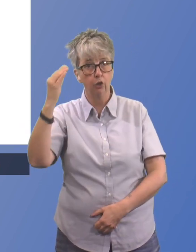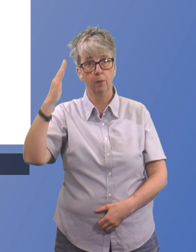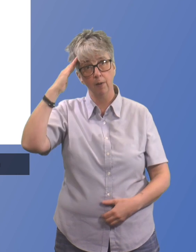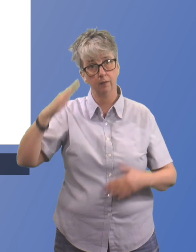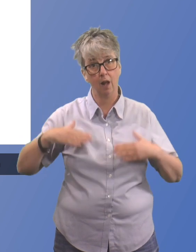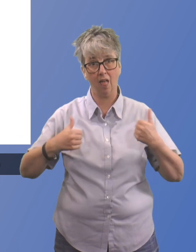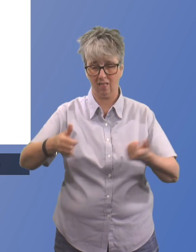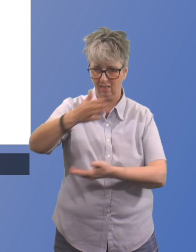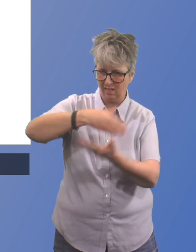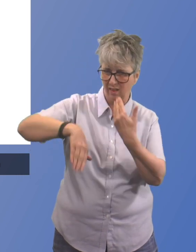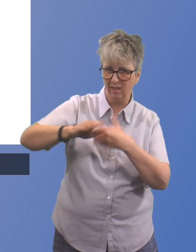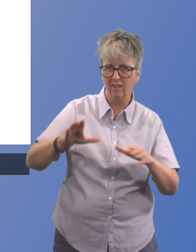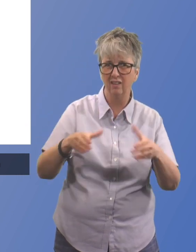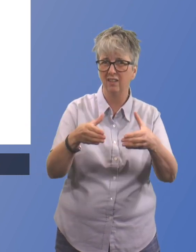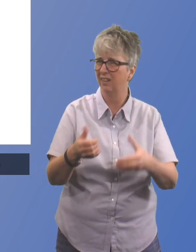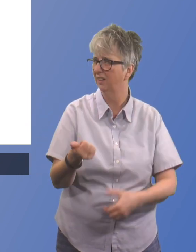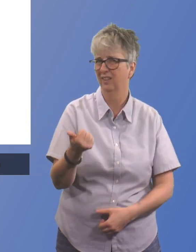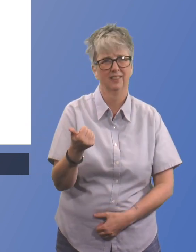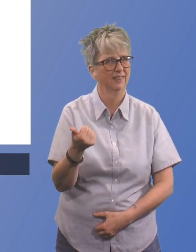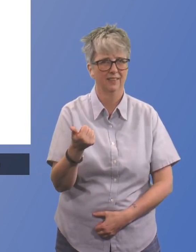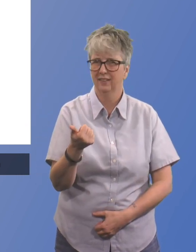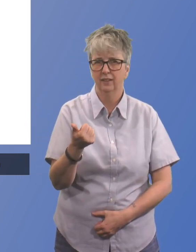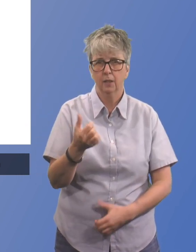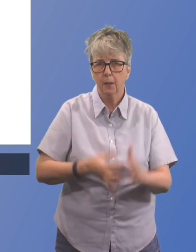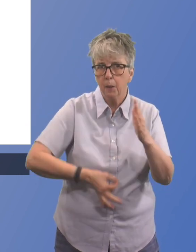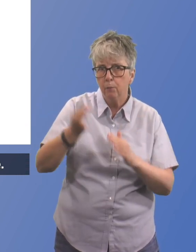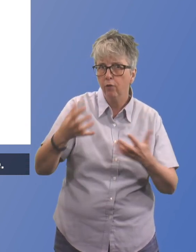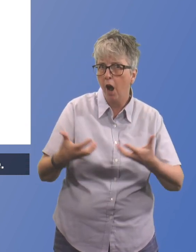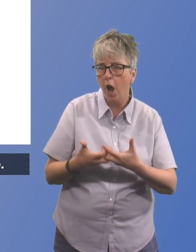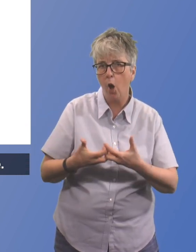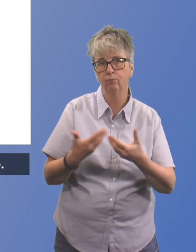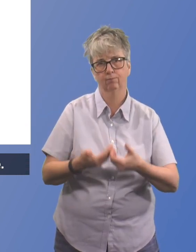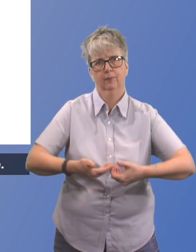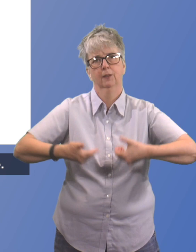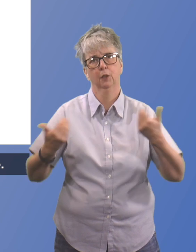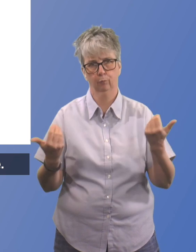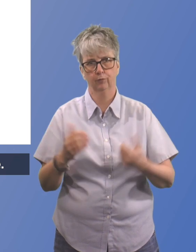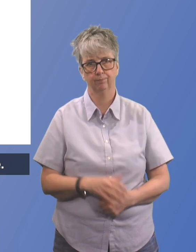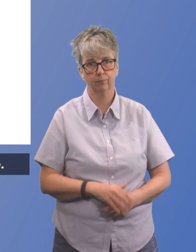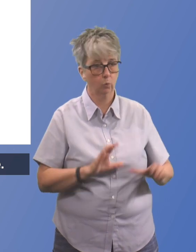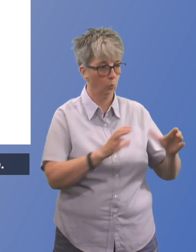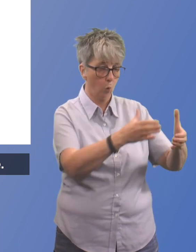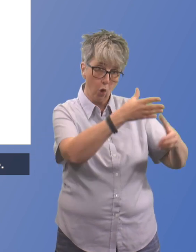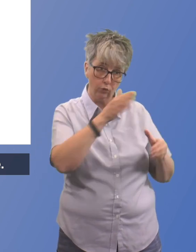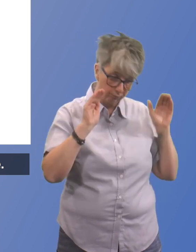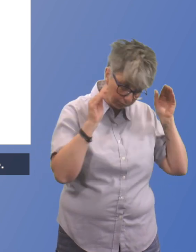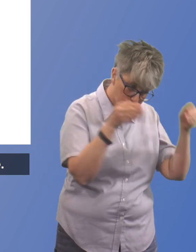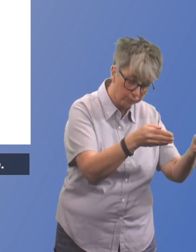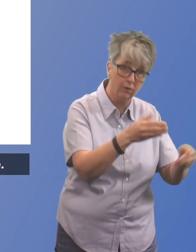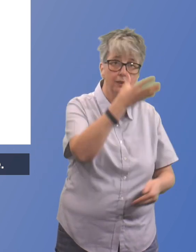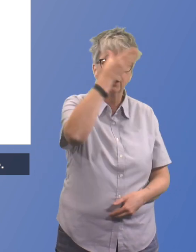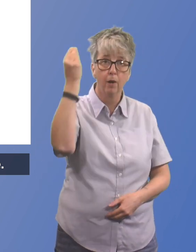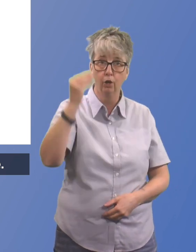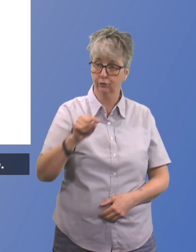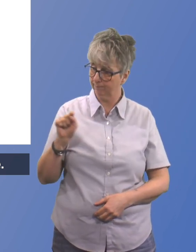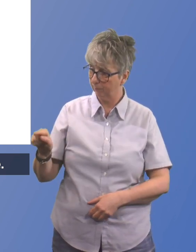For example, care, treatment and activities could be more specialised to people's needs, and our patients will get the right care in